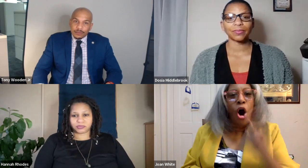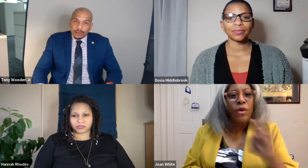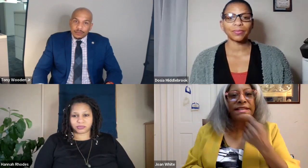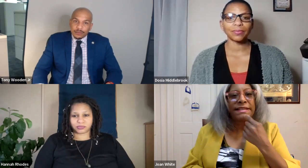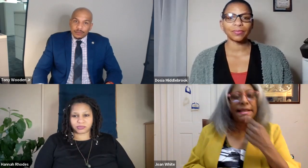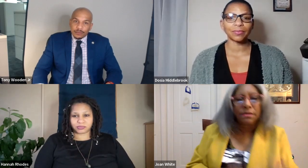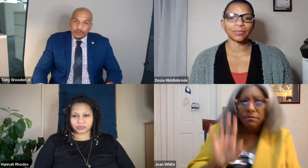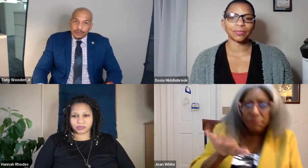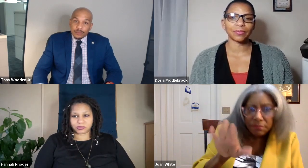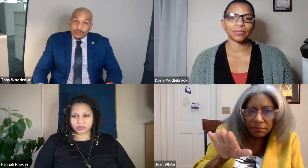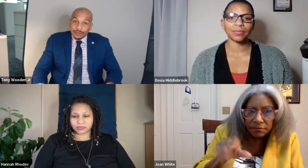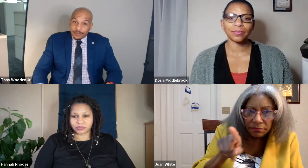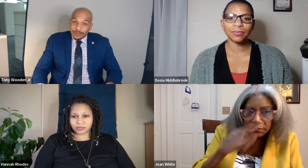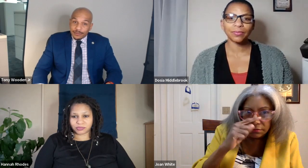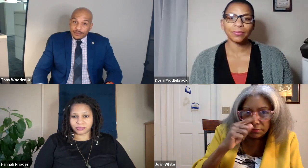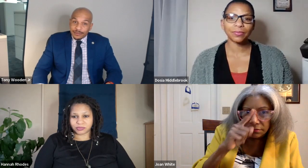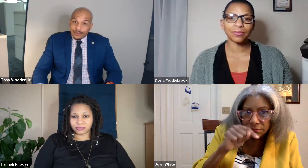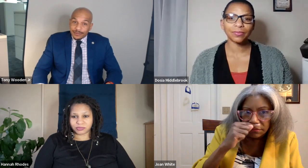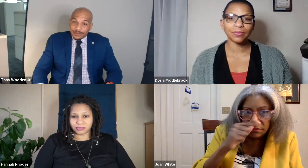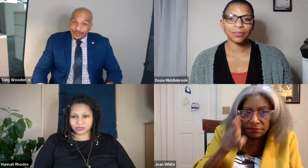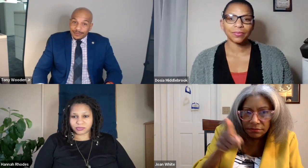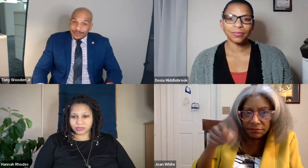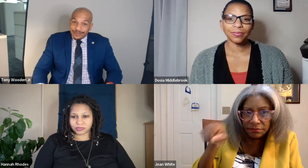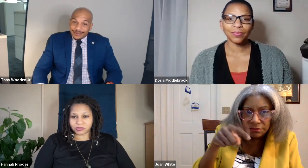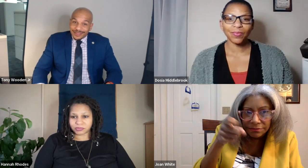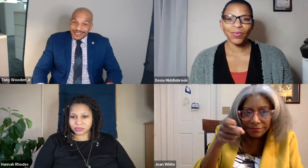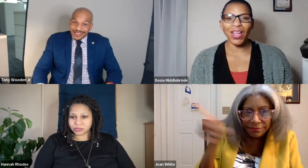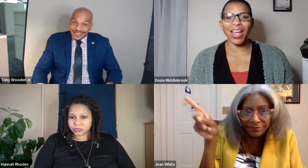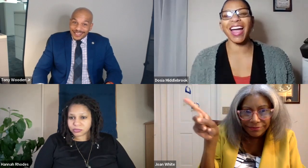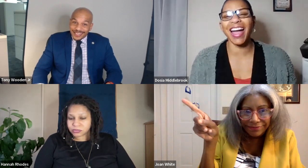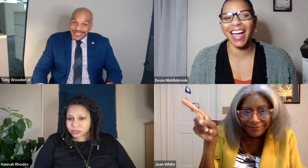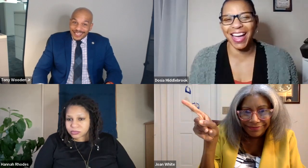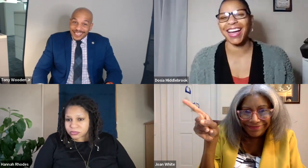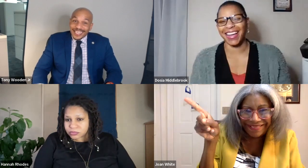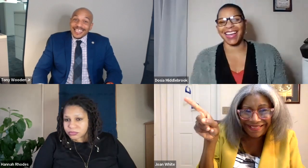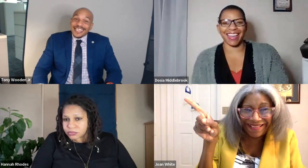about life. And my mom, as my mom always said, hey, she made this sign like this.